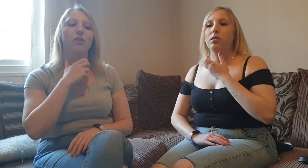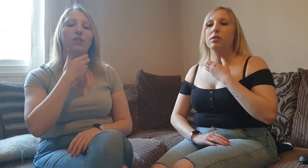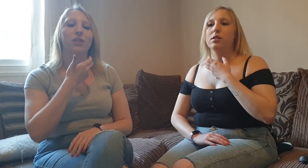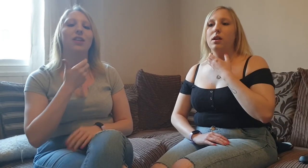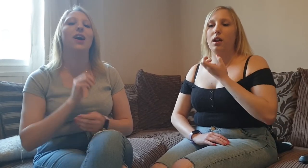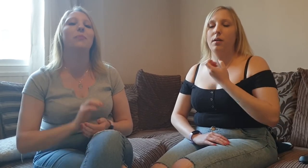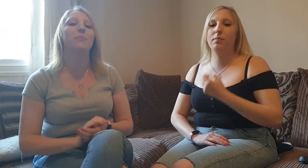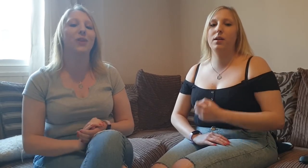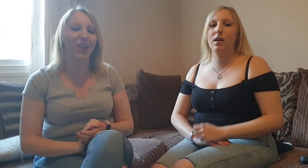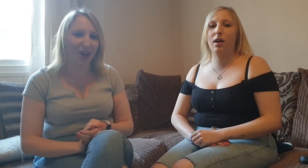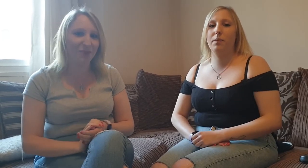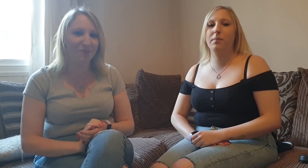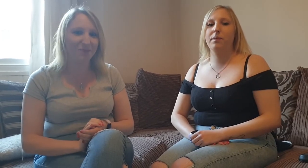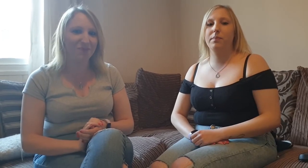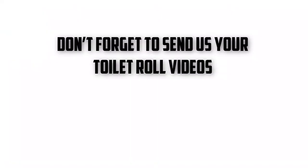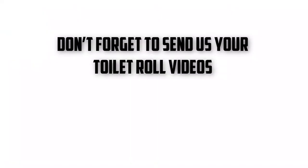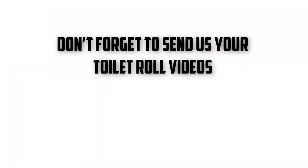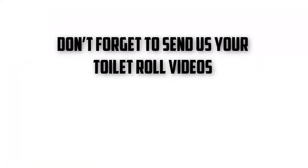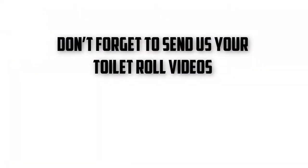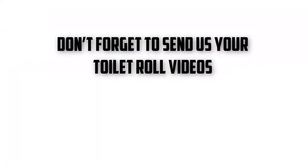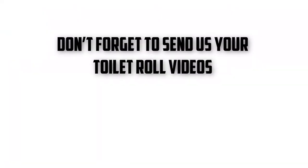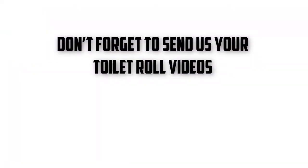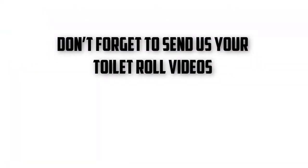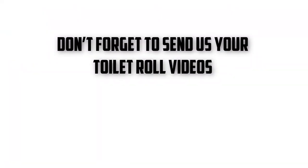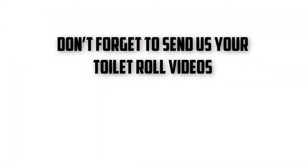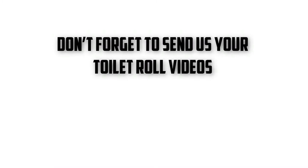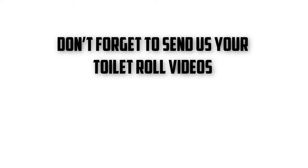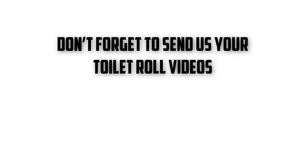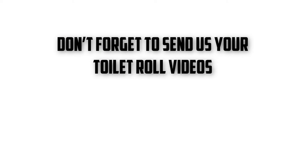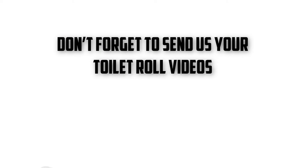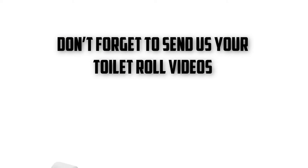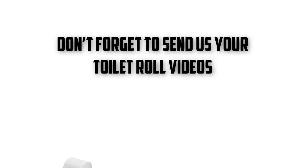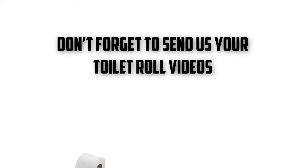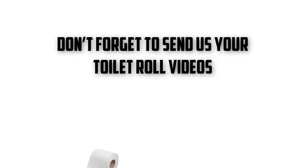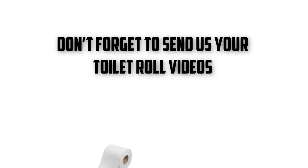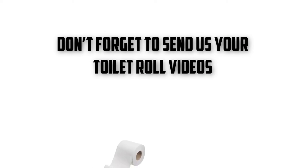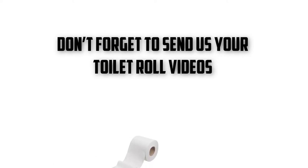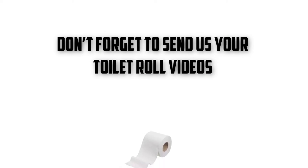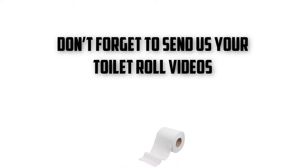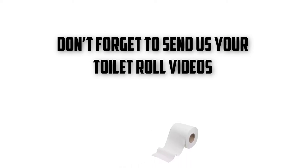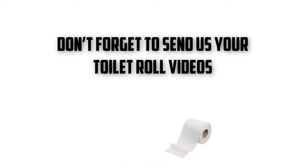frogs. Glub, glub.